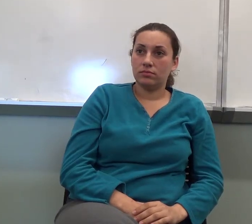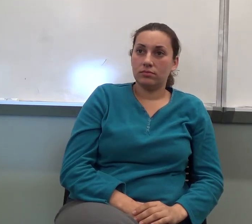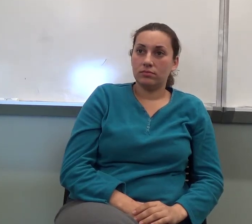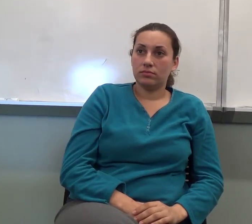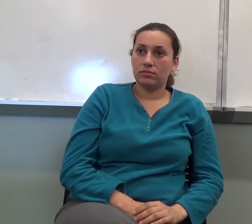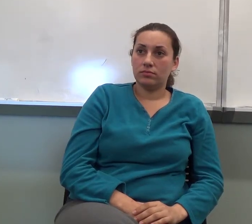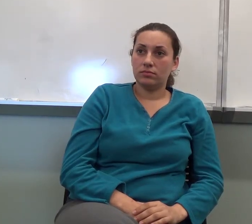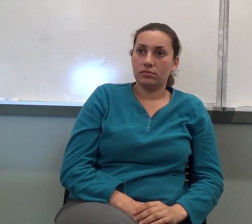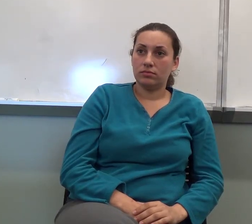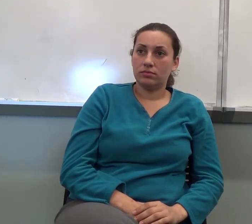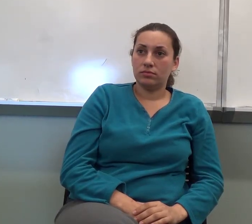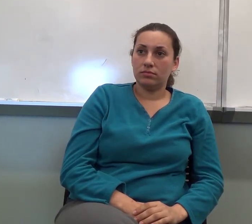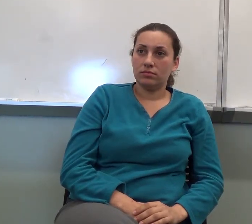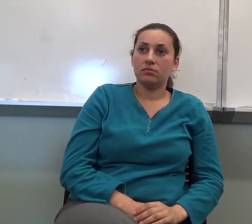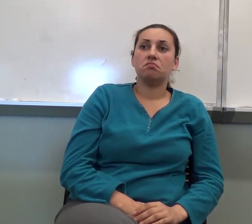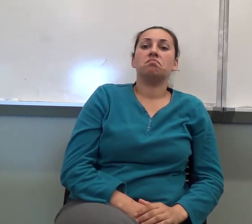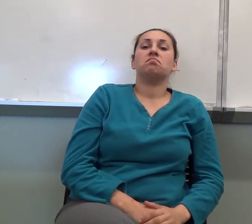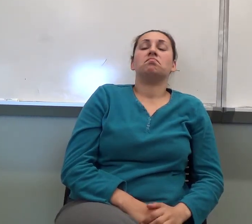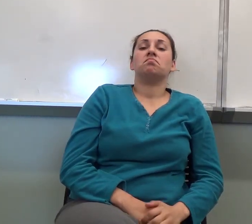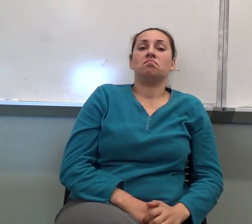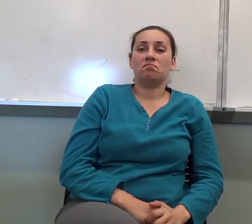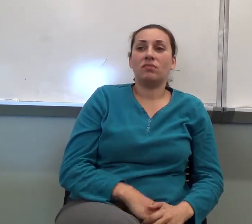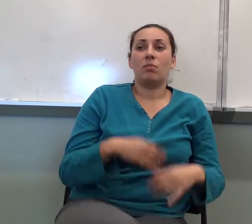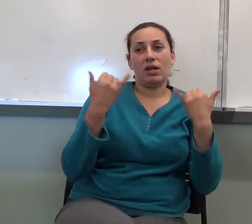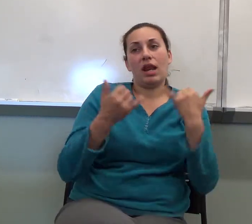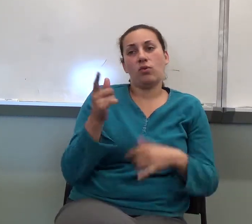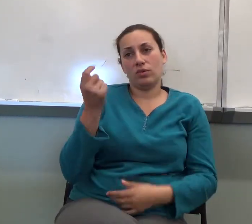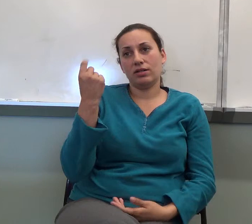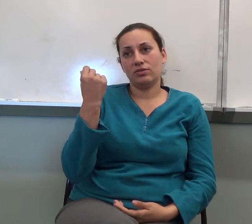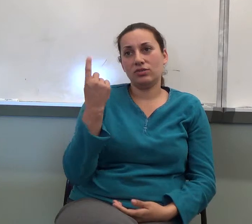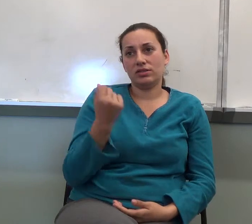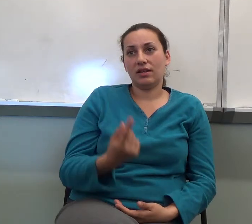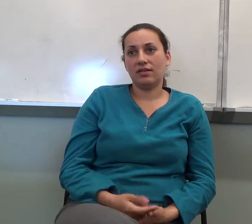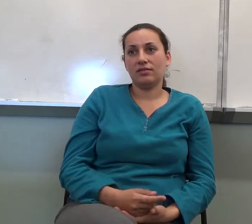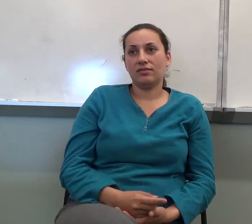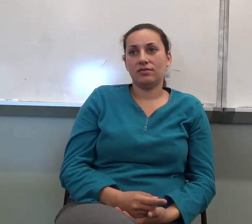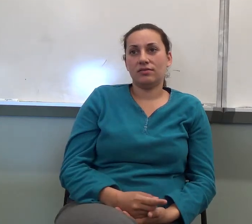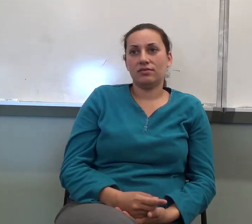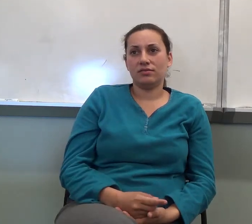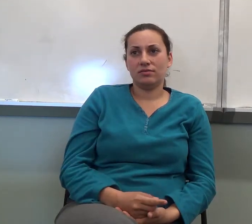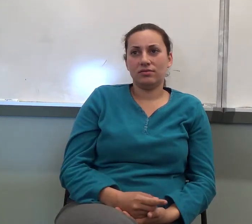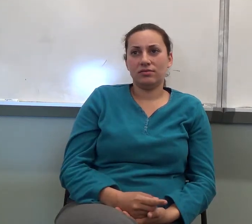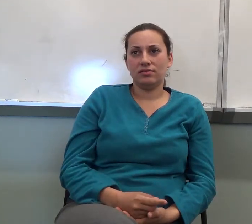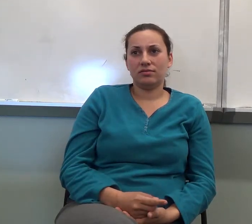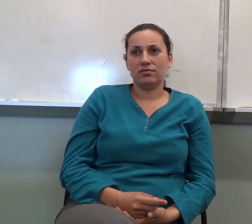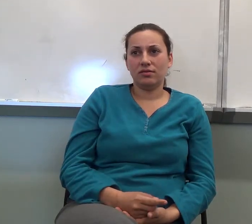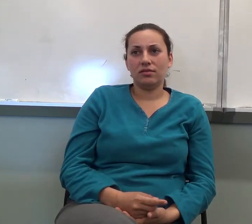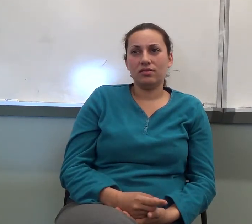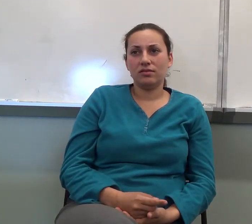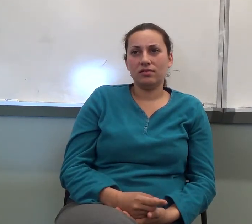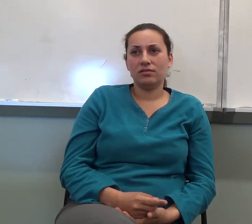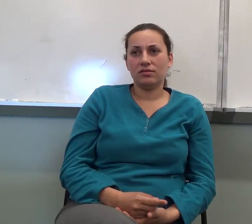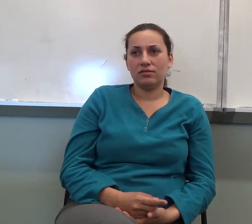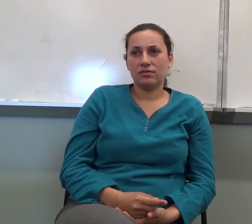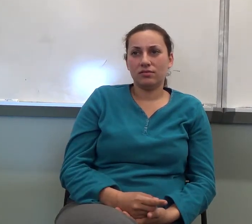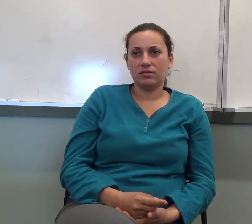is the 2 pounds, is 35/10,000th per gram, 10,000ths of a dollar per gram. This